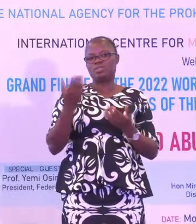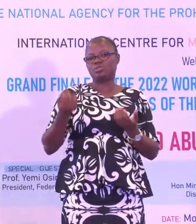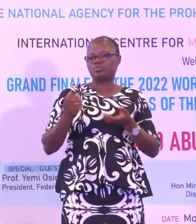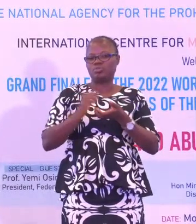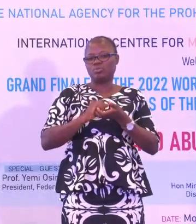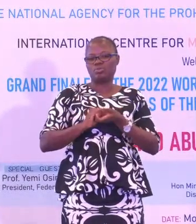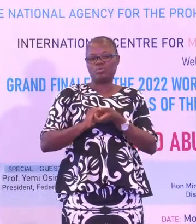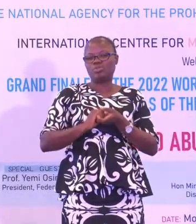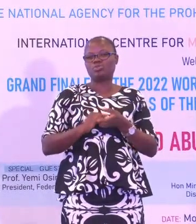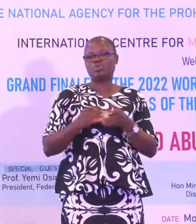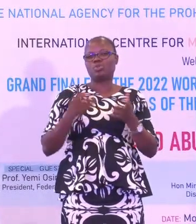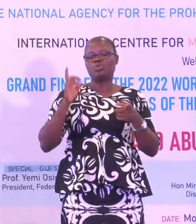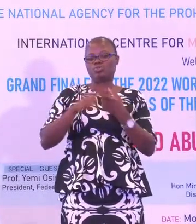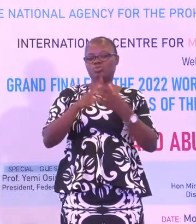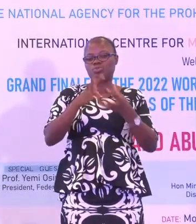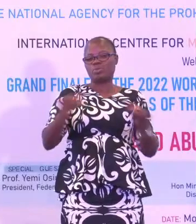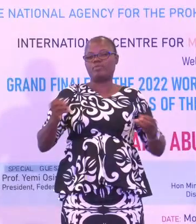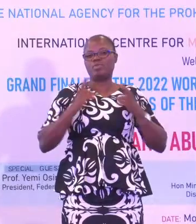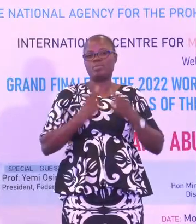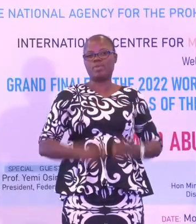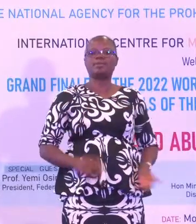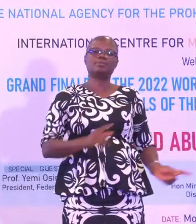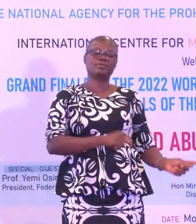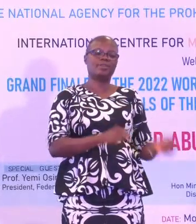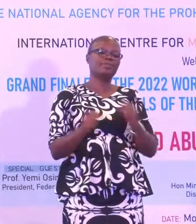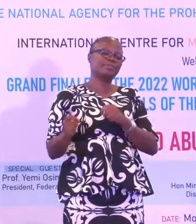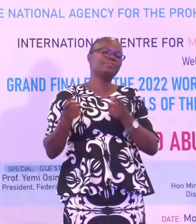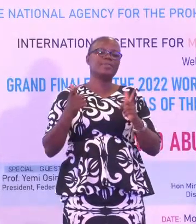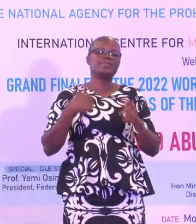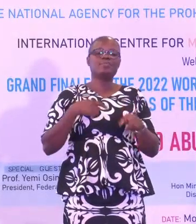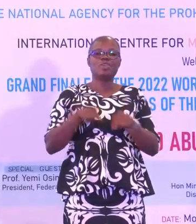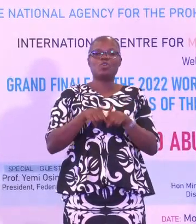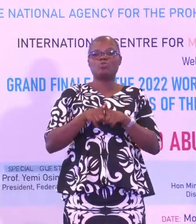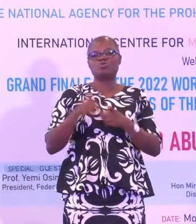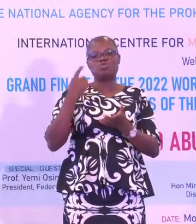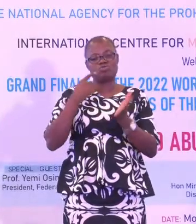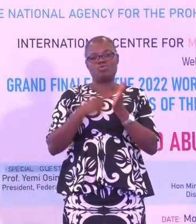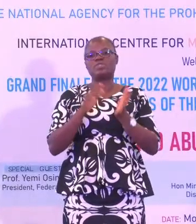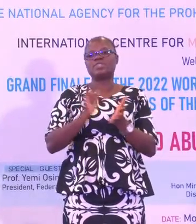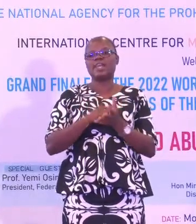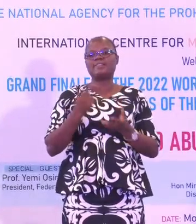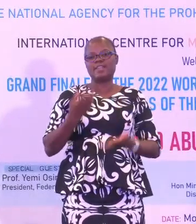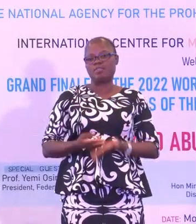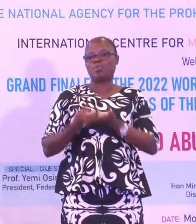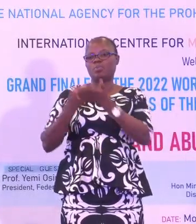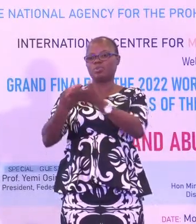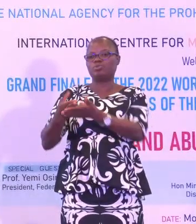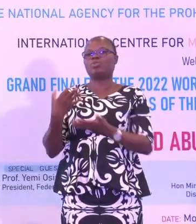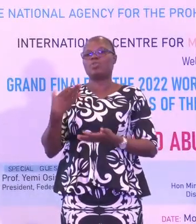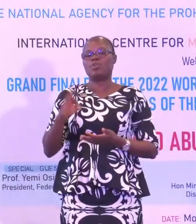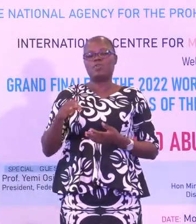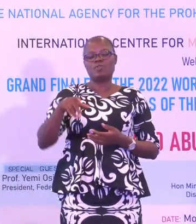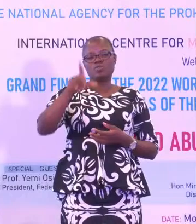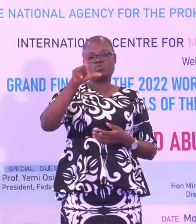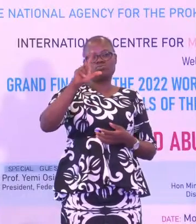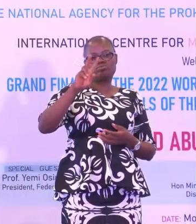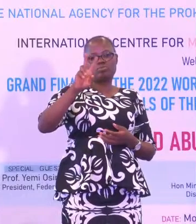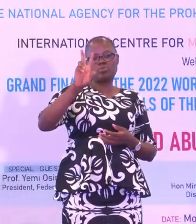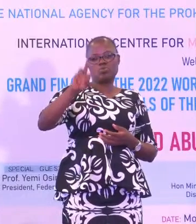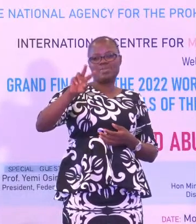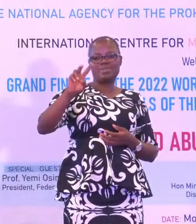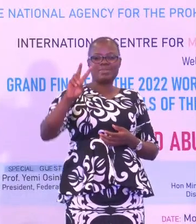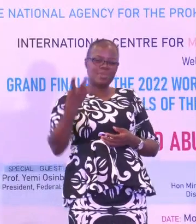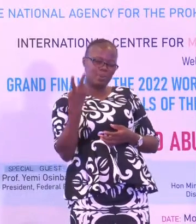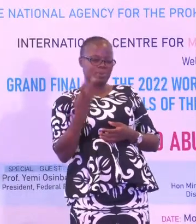towards curbing human trafficking. Let me also note that the recommendations of the 22nd Trafficking